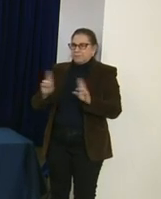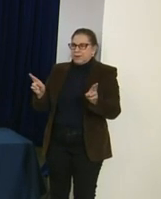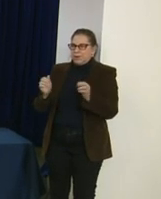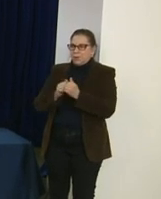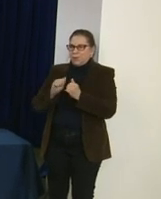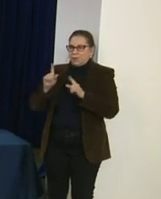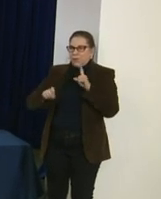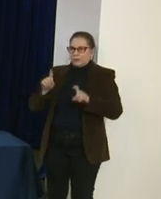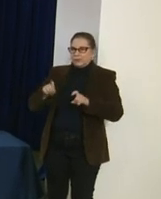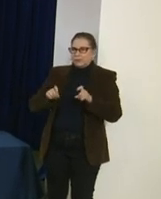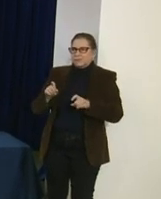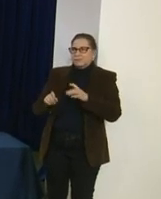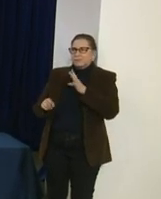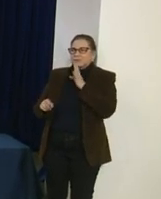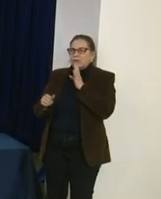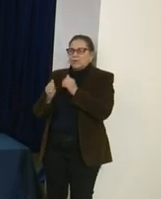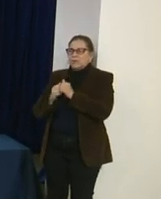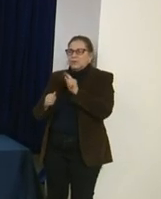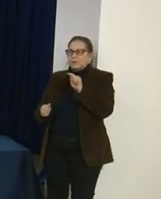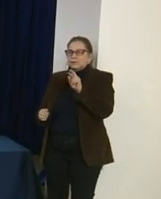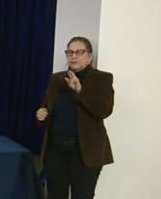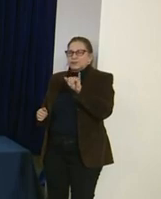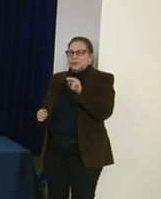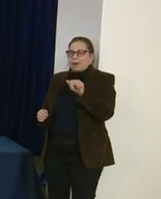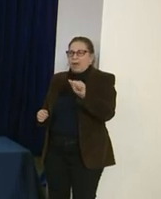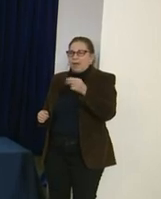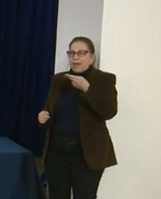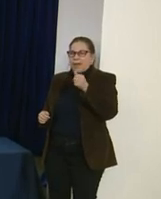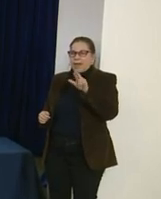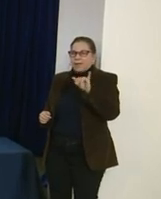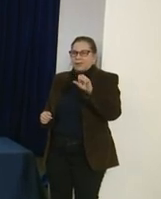in Ward 4. Trina, you are live.